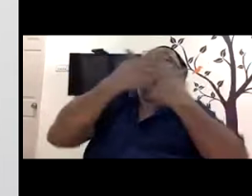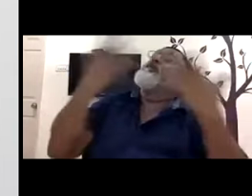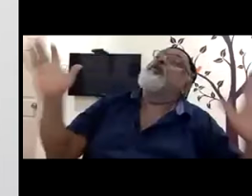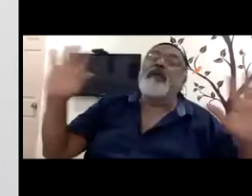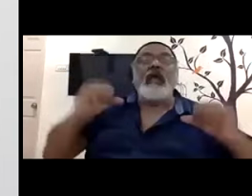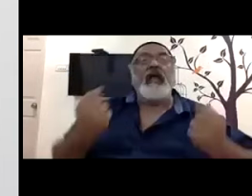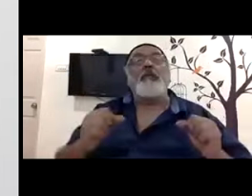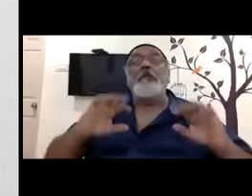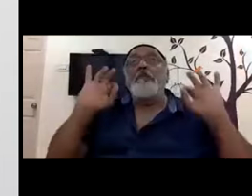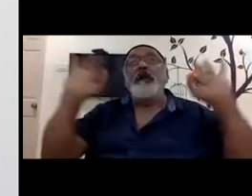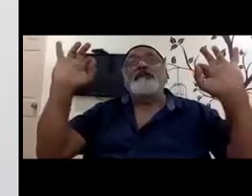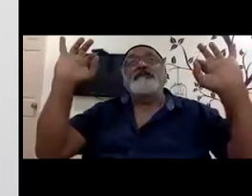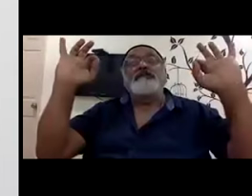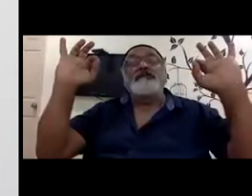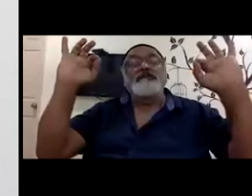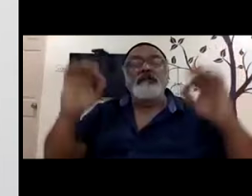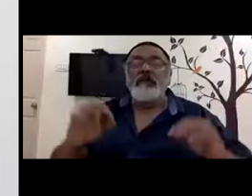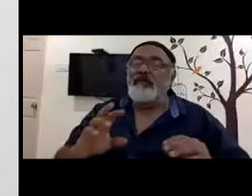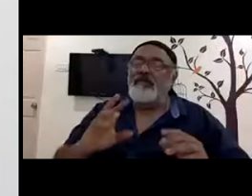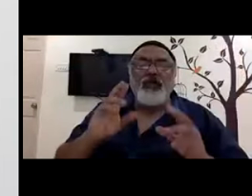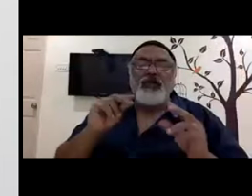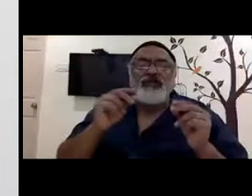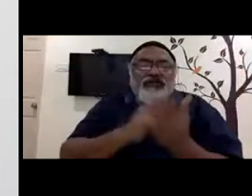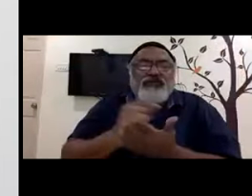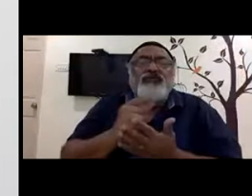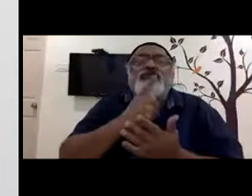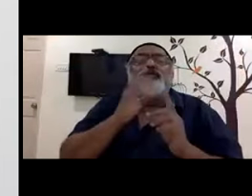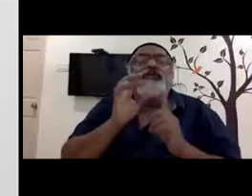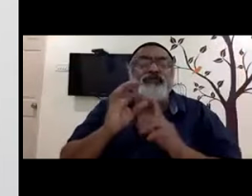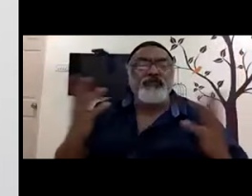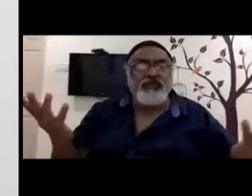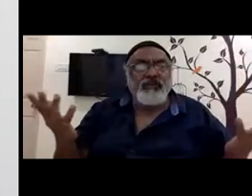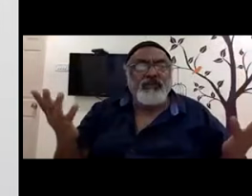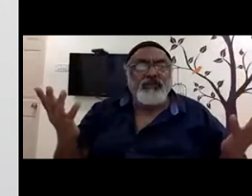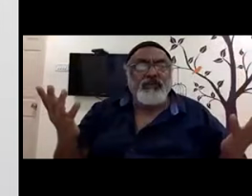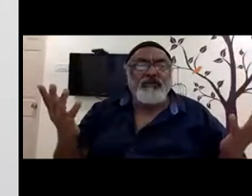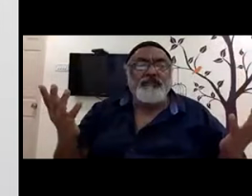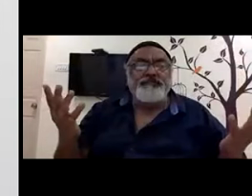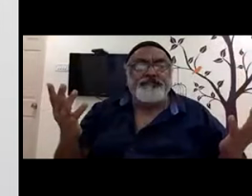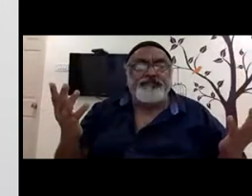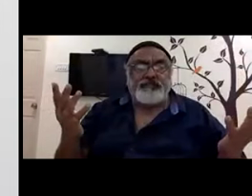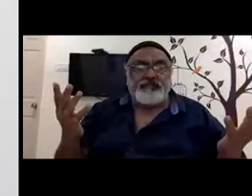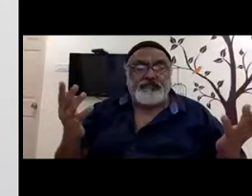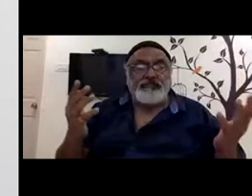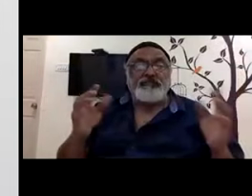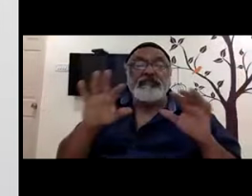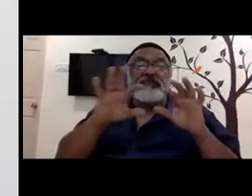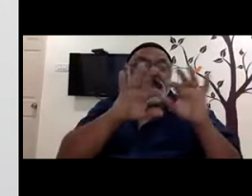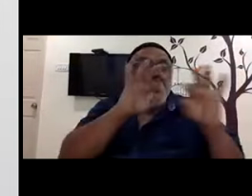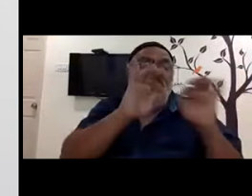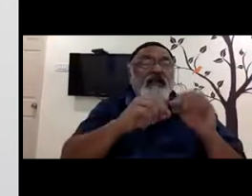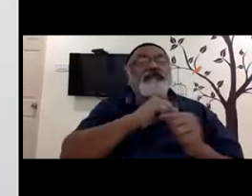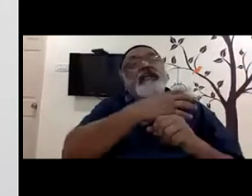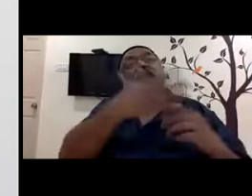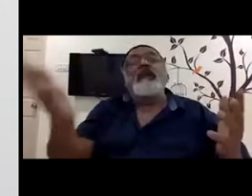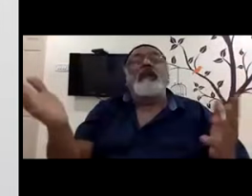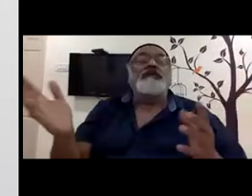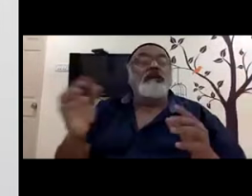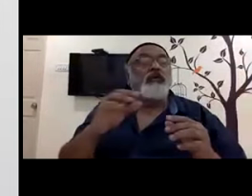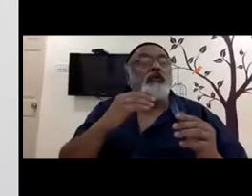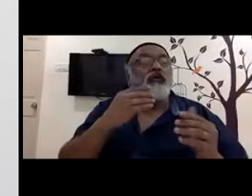productive. However, that might not be true. That might not work the same for everybody. Selective generalization is when